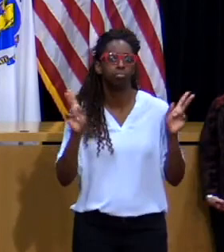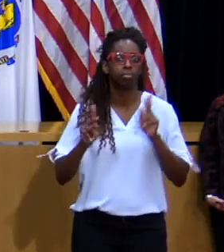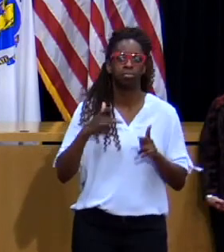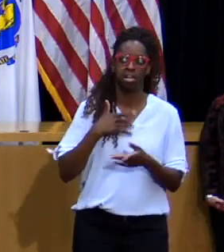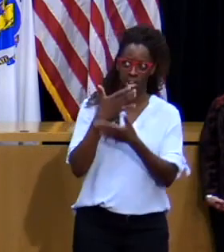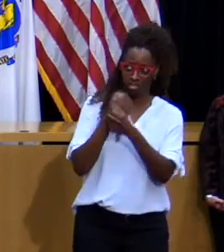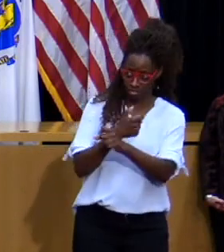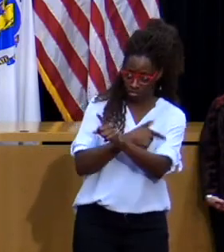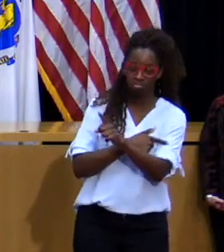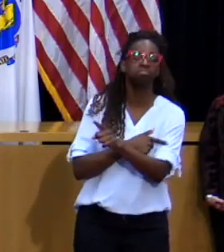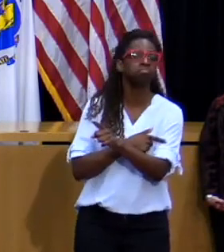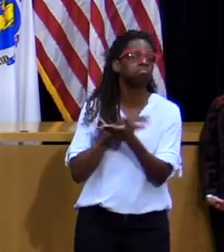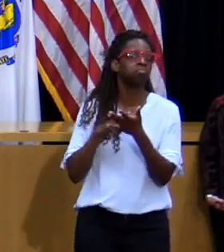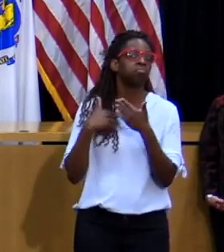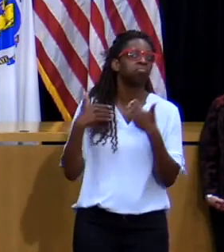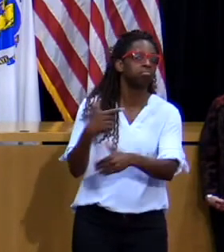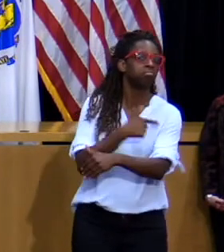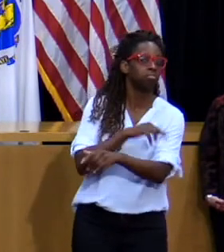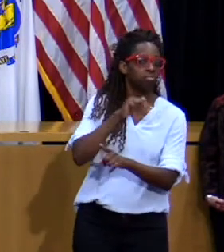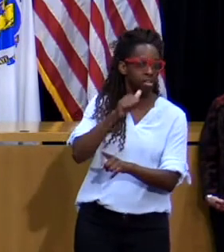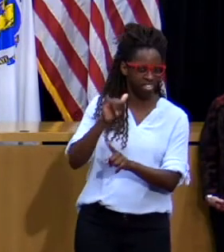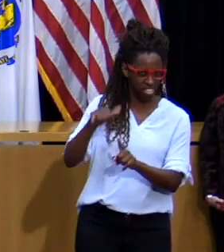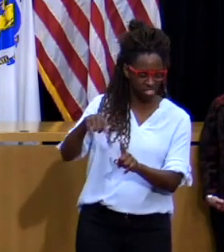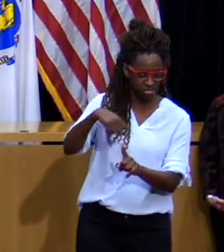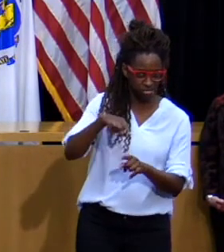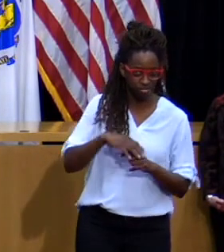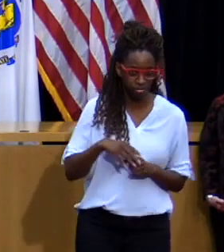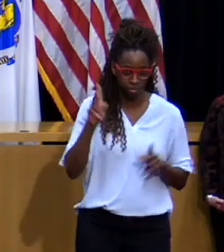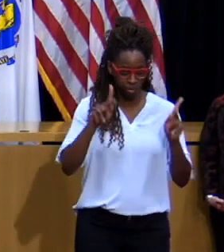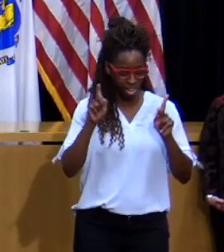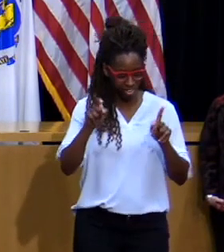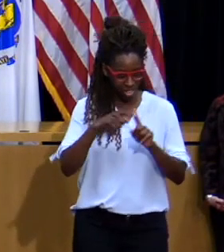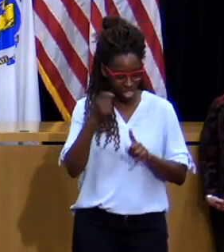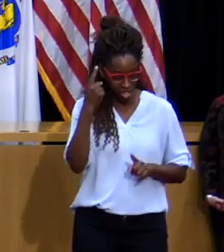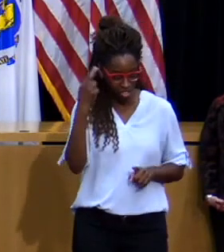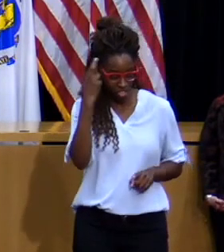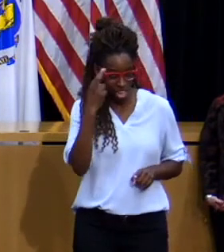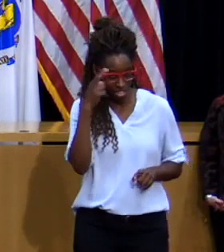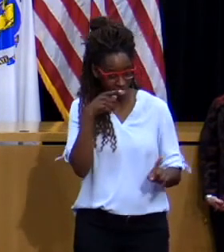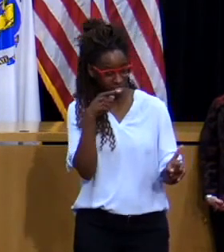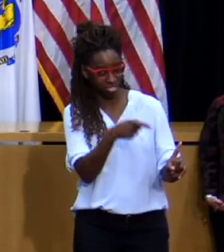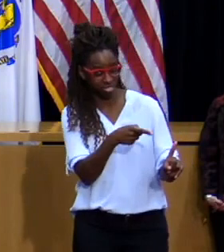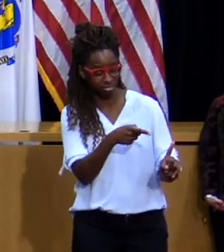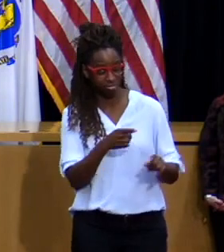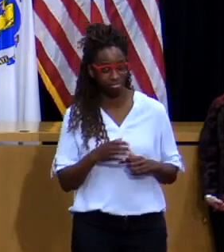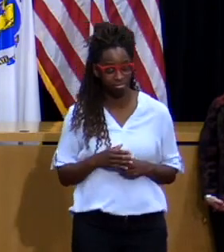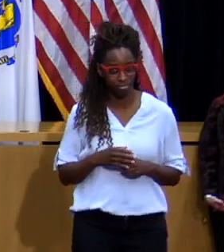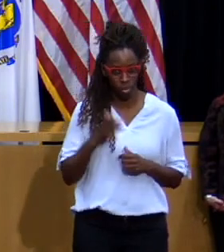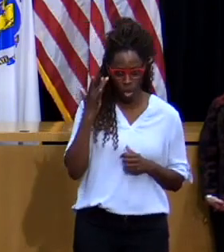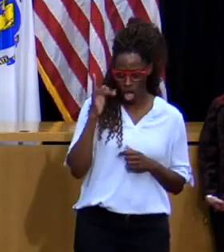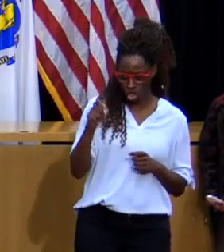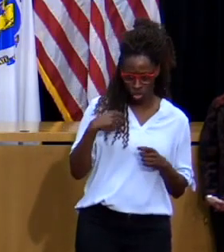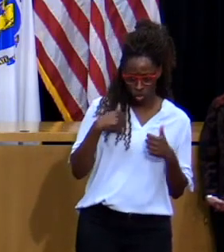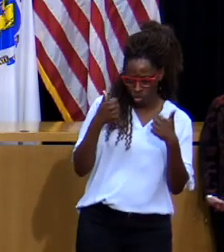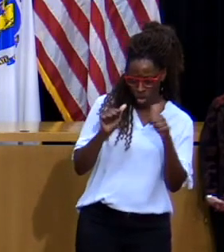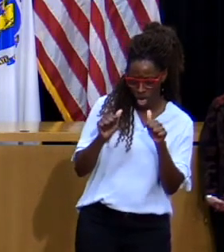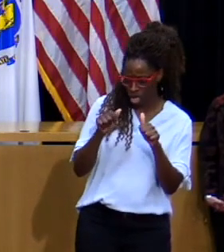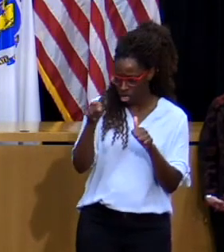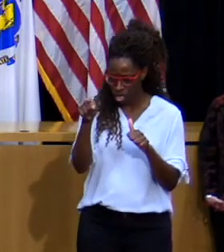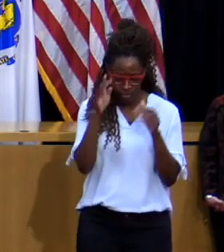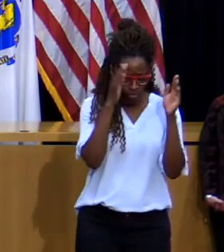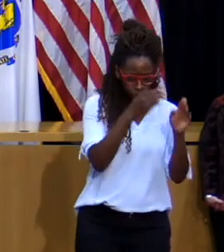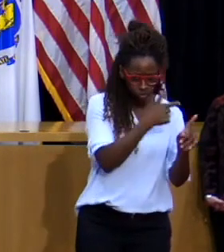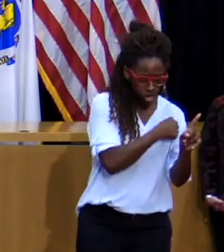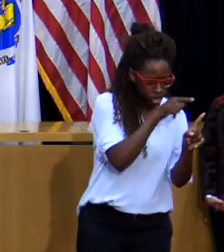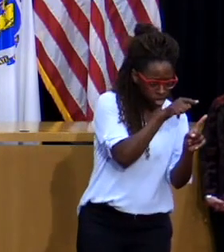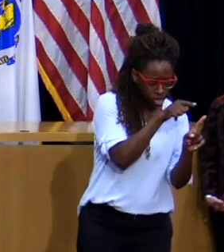want people to understand the rationale for why we are trying to allocate in the way we can. And again, the committee said very